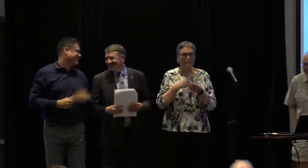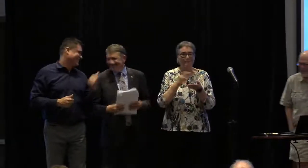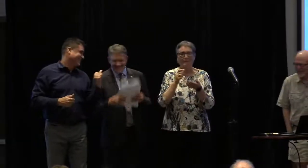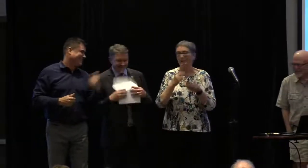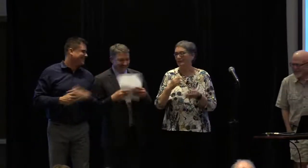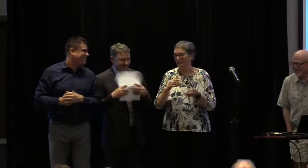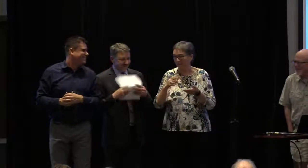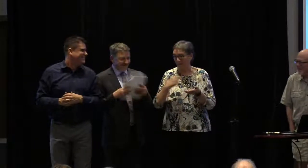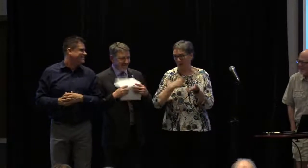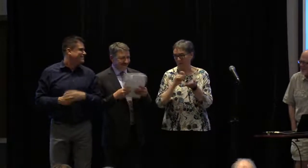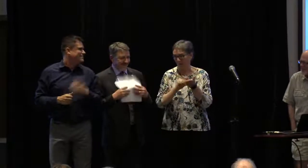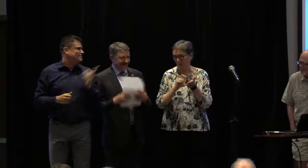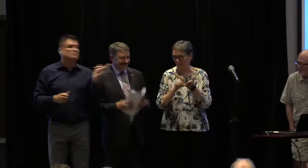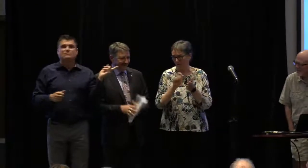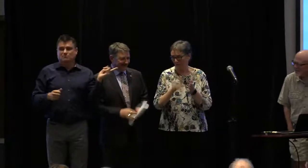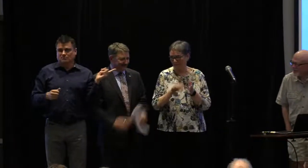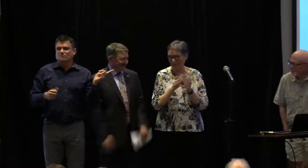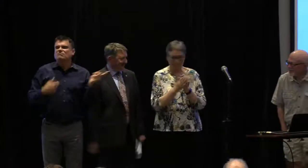It's a little warm up here.